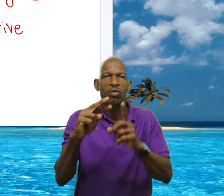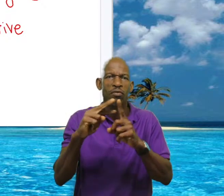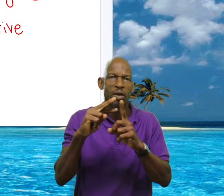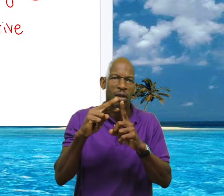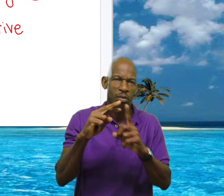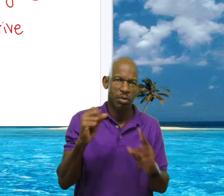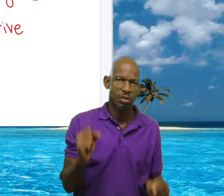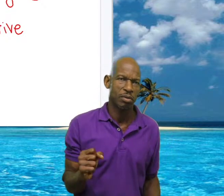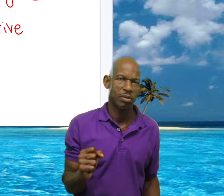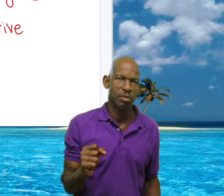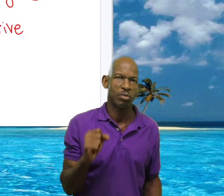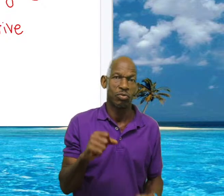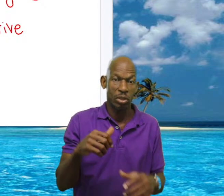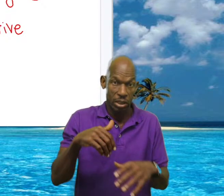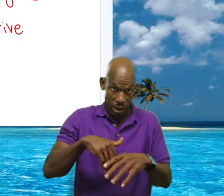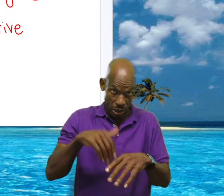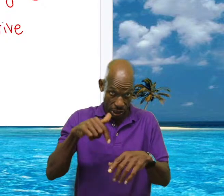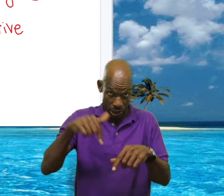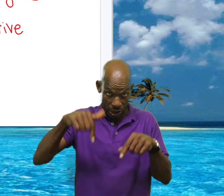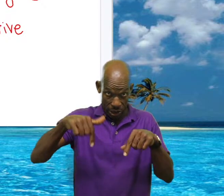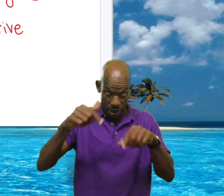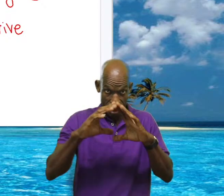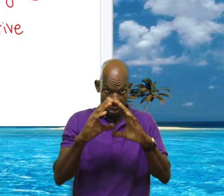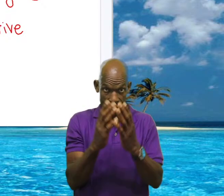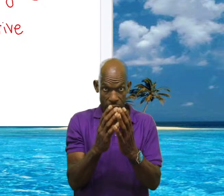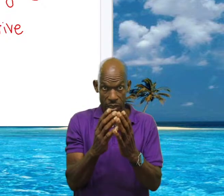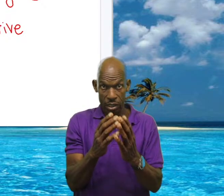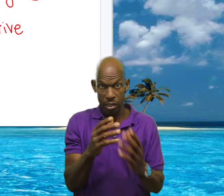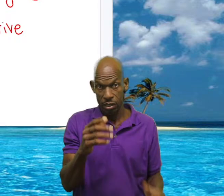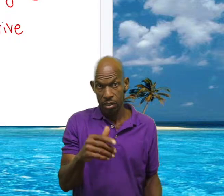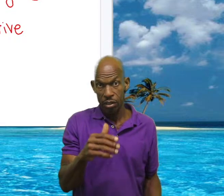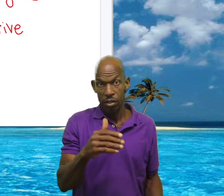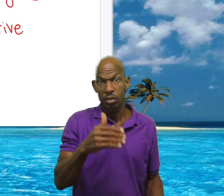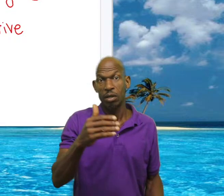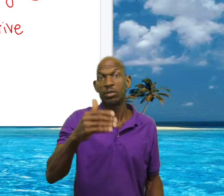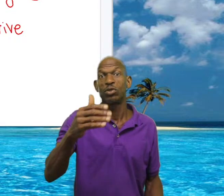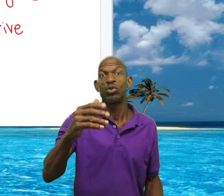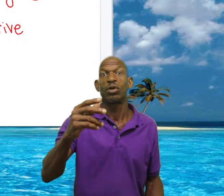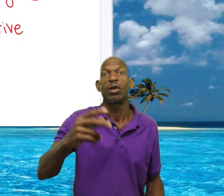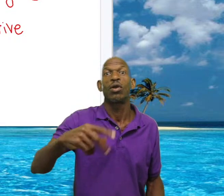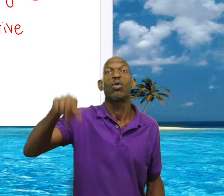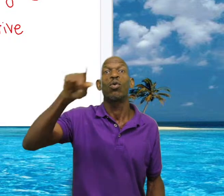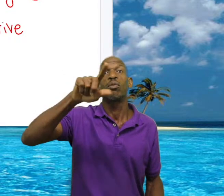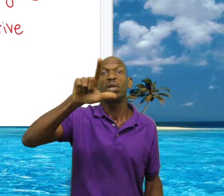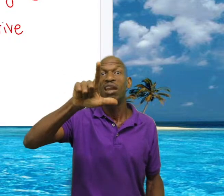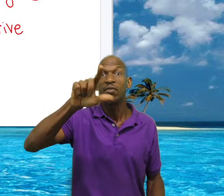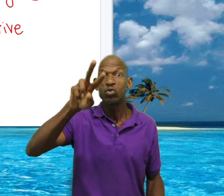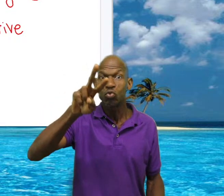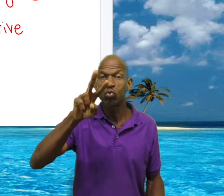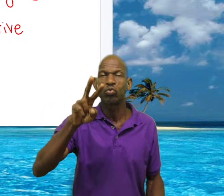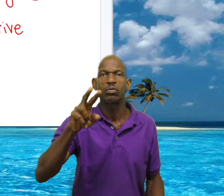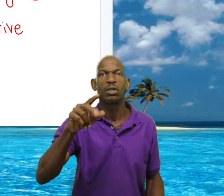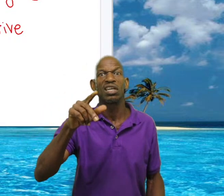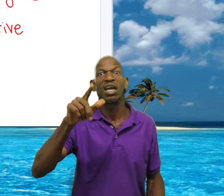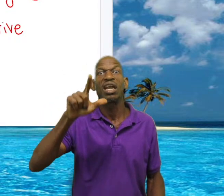English class, and especially as we move on to level 1 and as we go further, you have to improve your vocabulary. This is